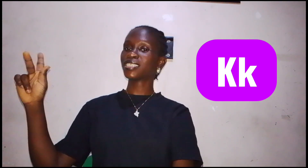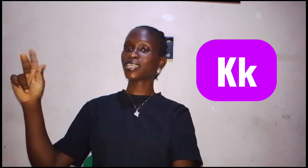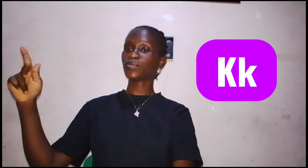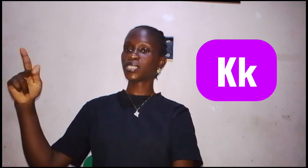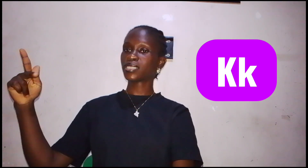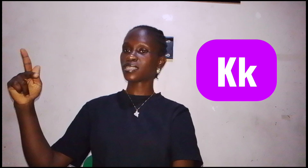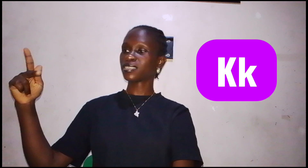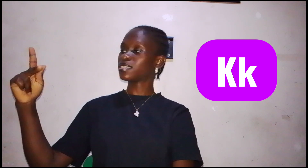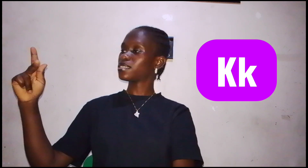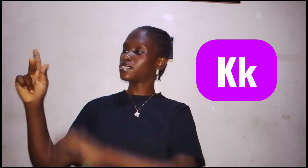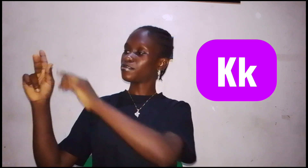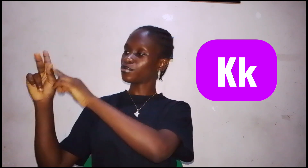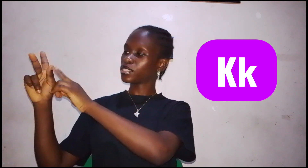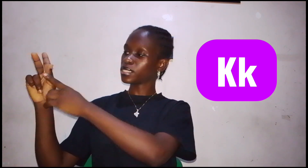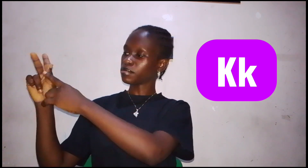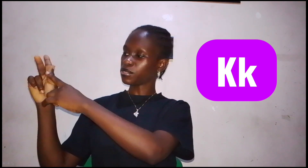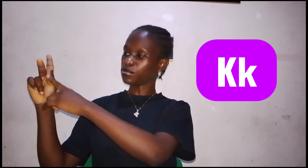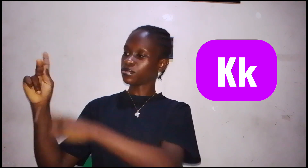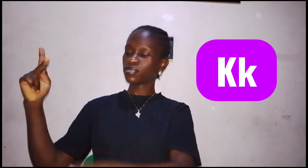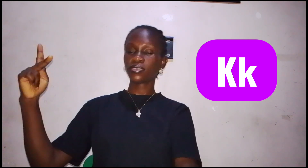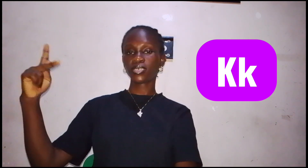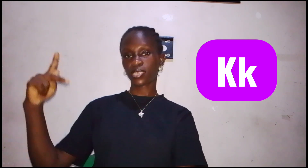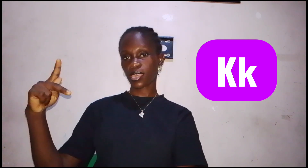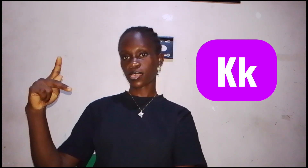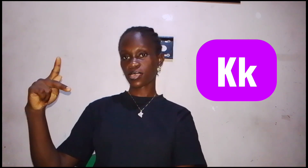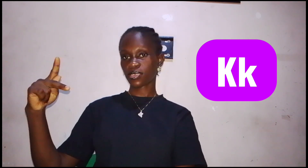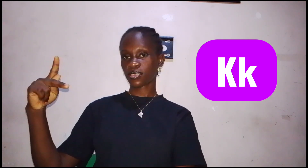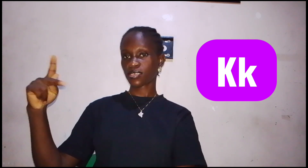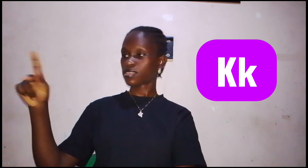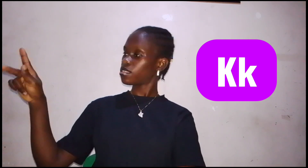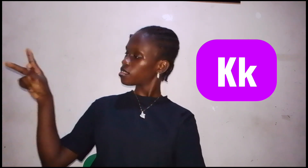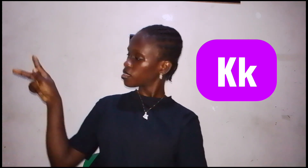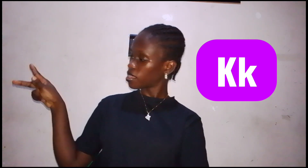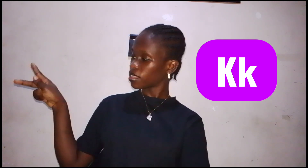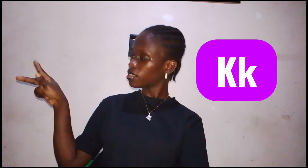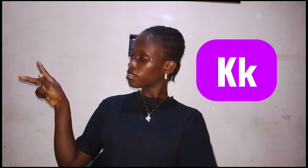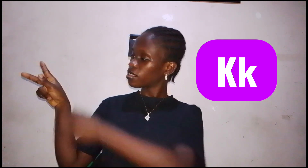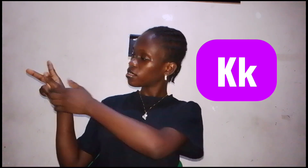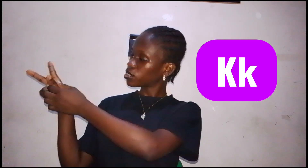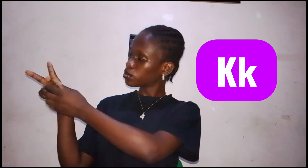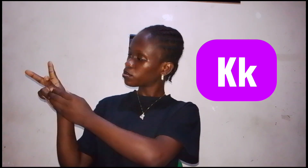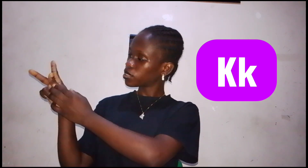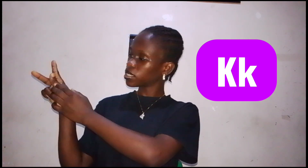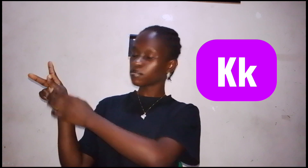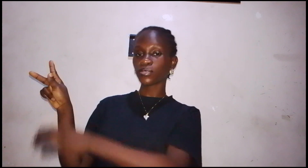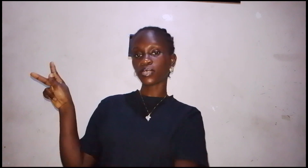it sideways like this. Then put this in the middle. K. K. Just put this in the middle.